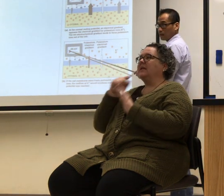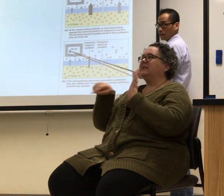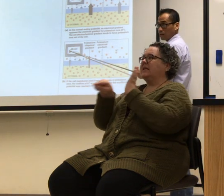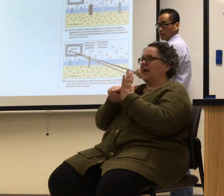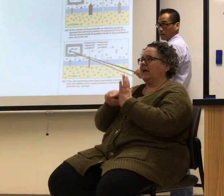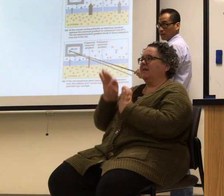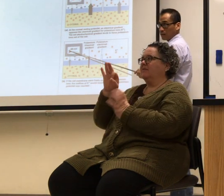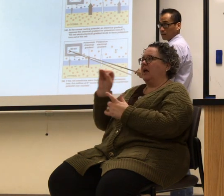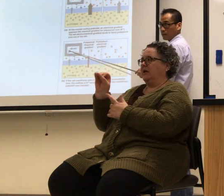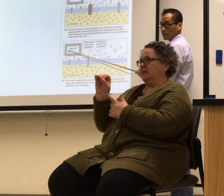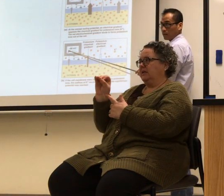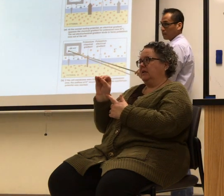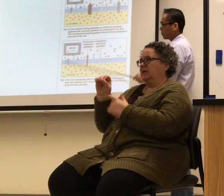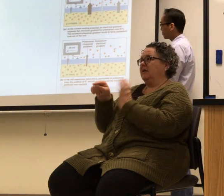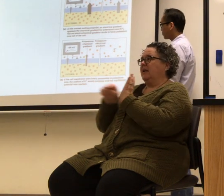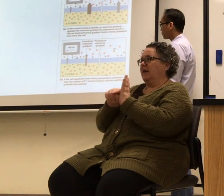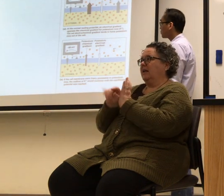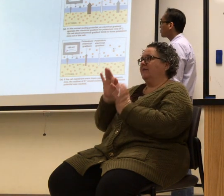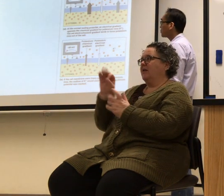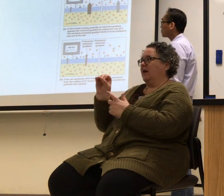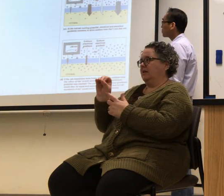90.